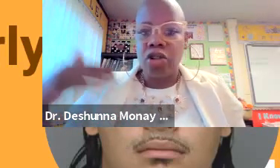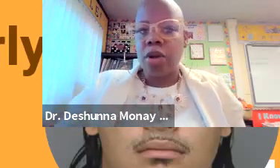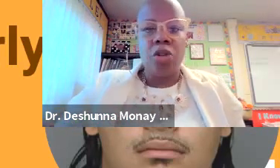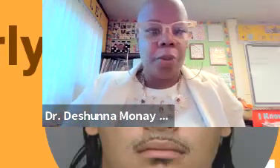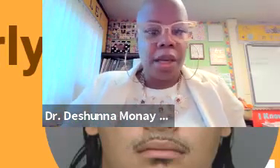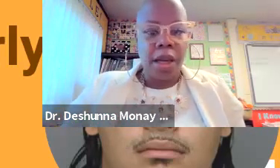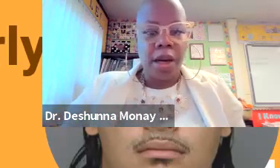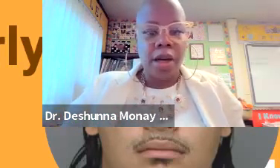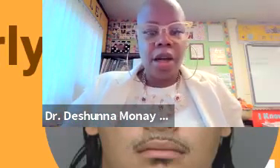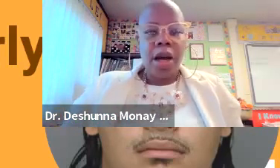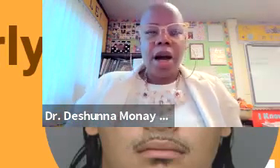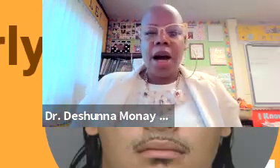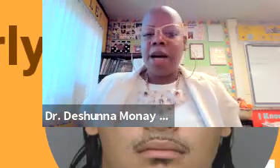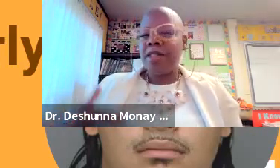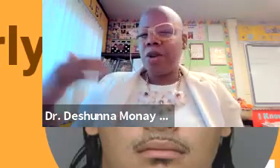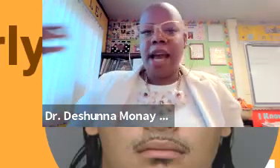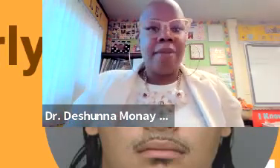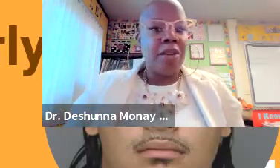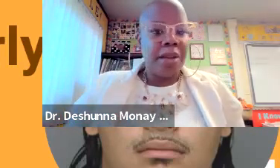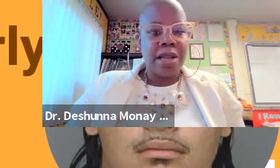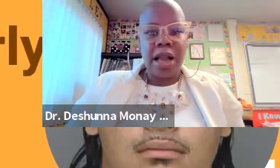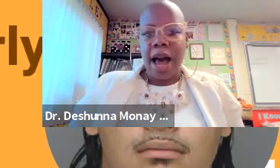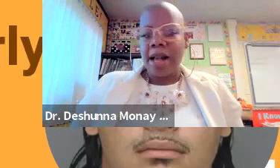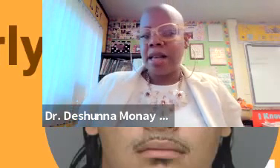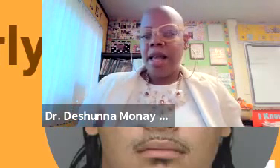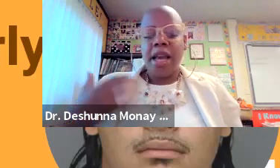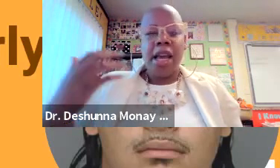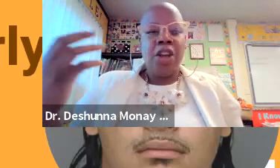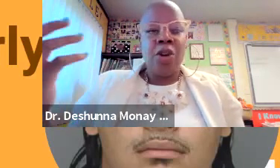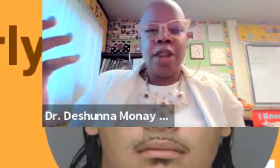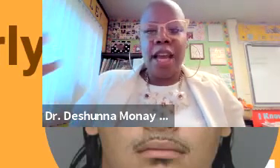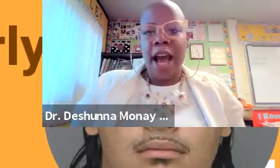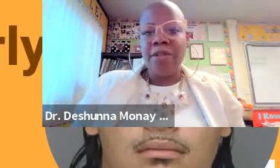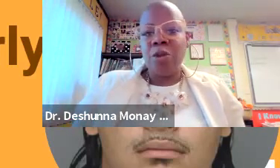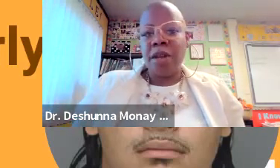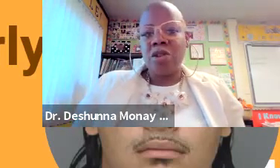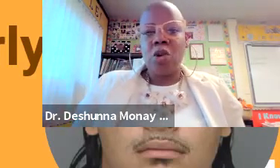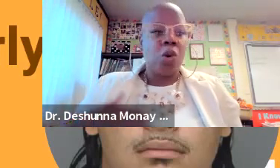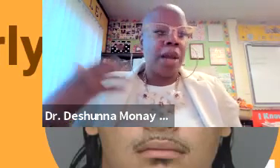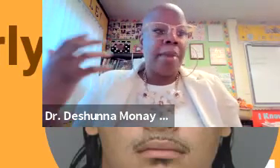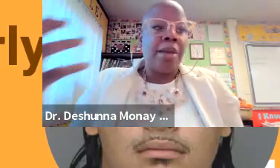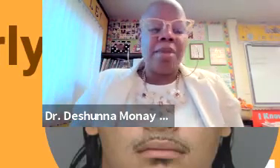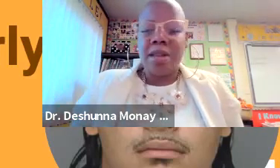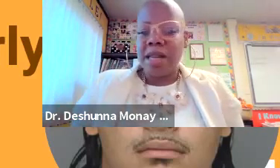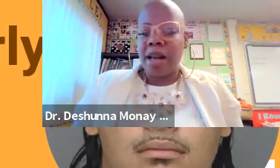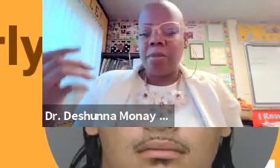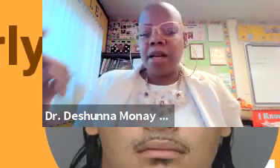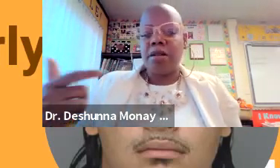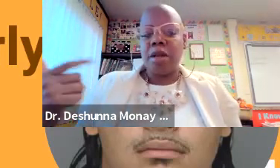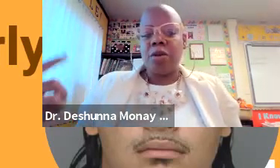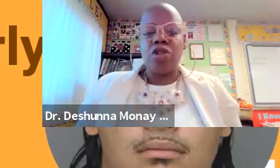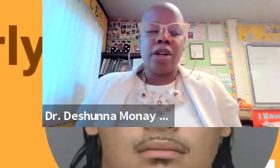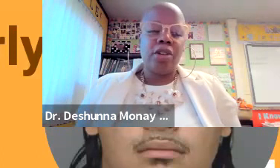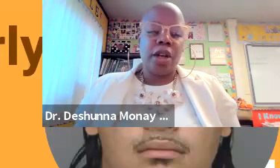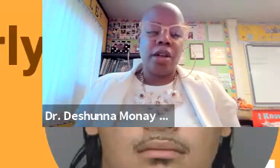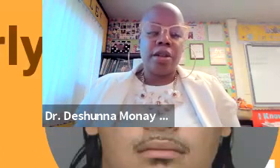your house, you need to be here. And so they have to miss class. They have to miss school. They might miss a test because